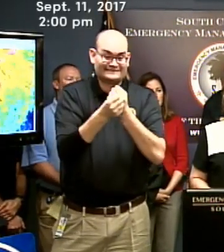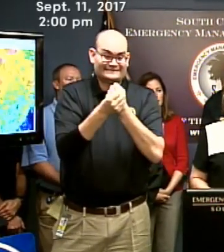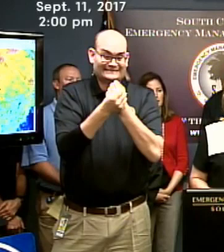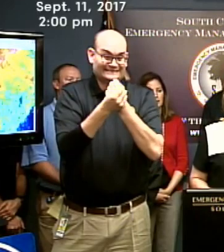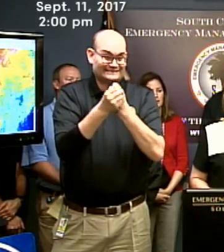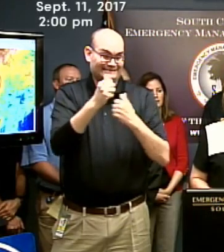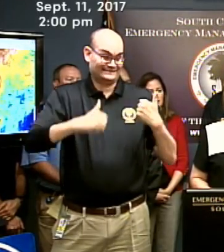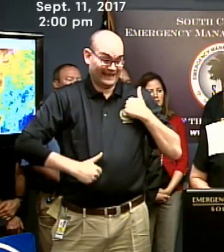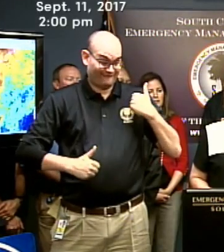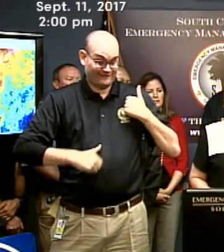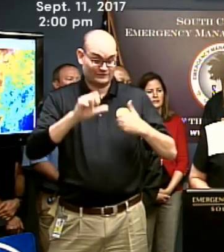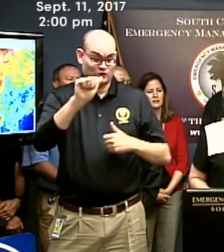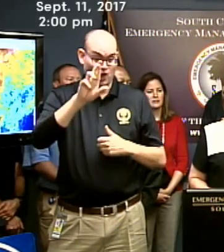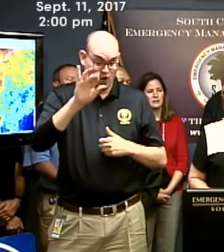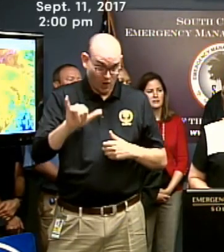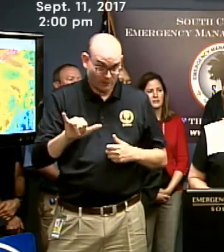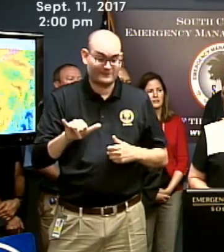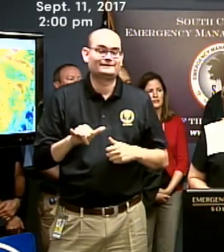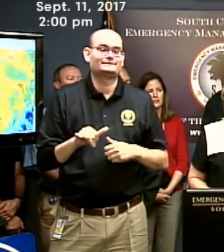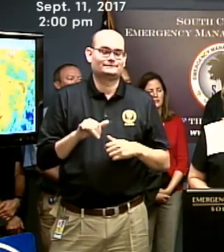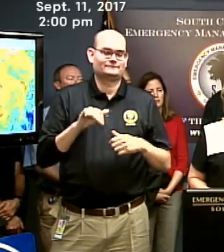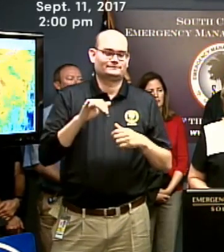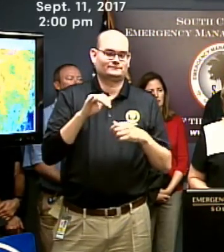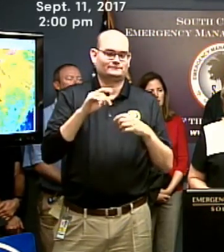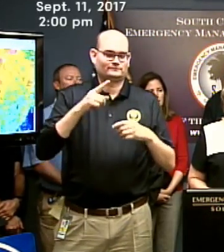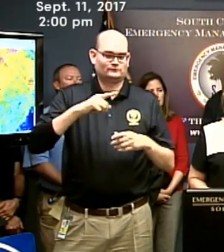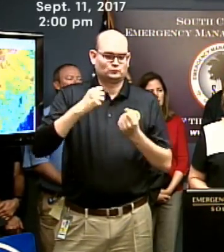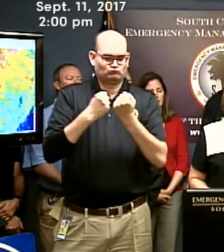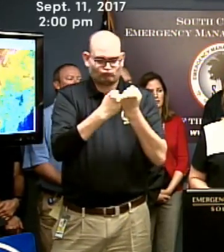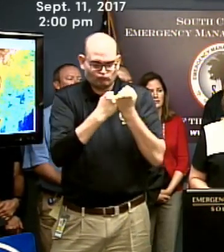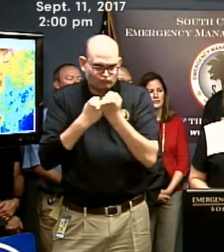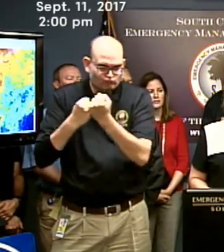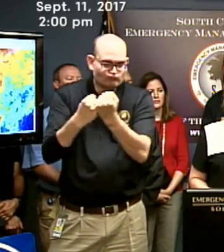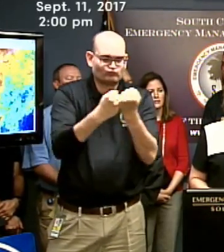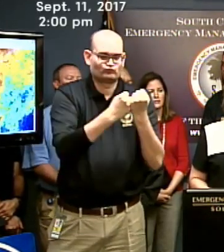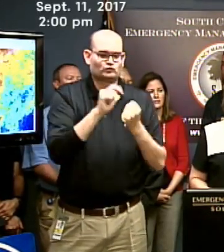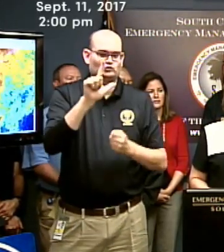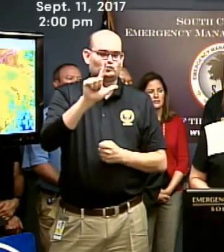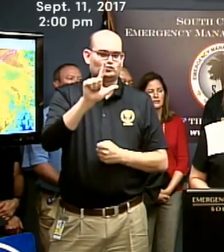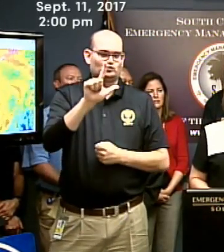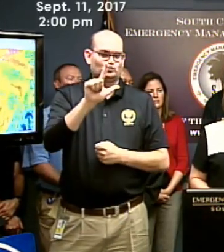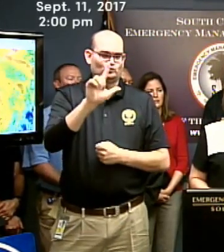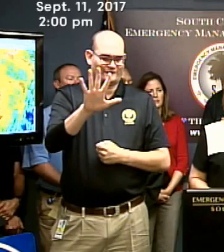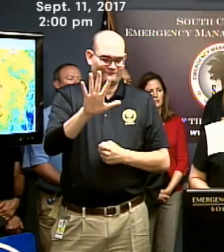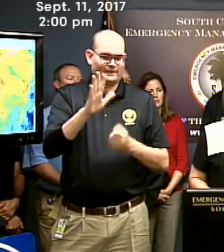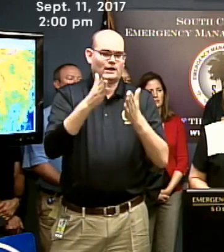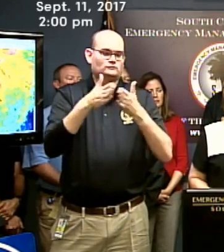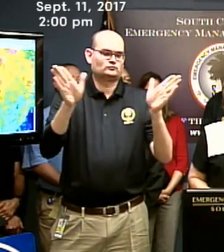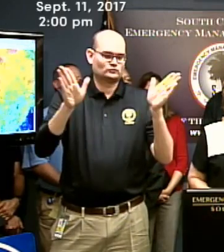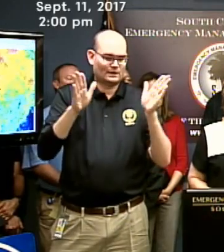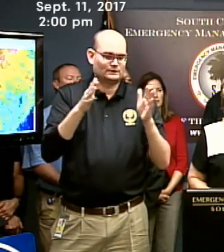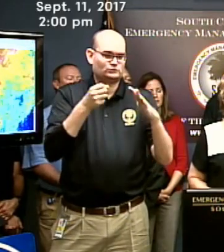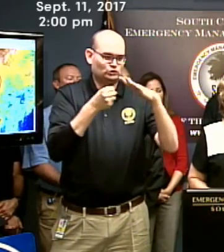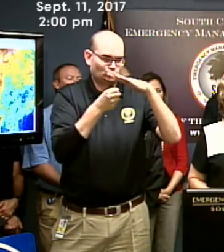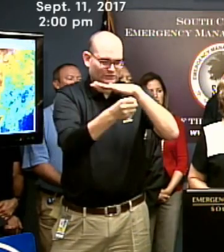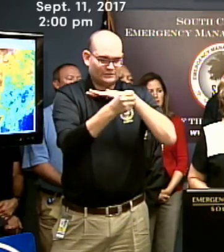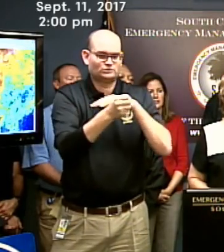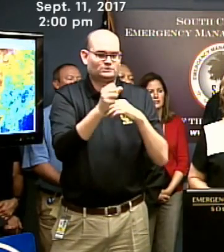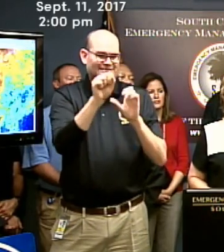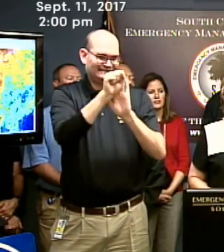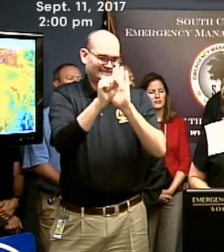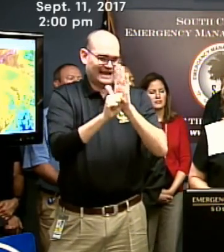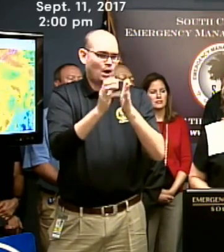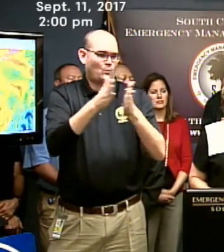other law enforcement agencies, are currently supporting 25 general population shelters across the state. As the Governor has already